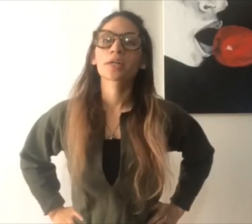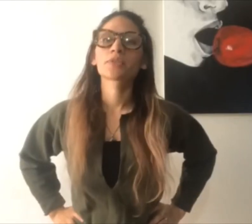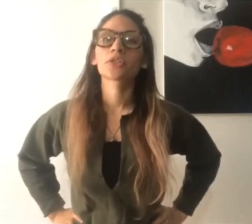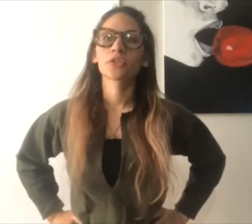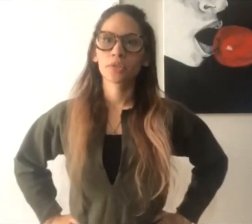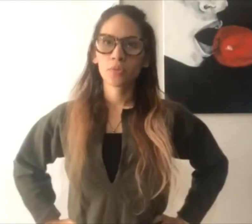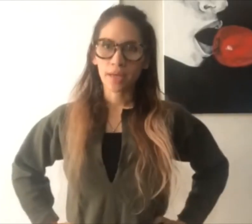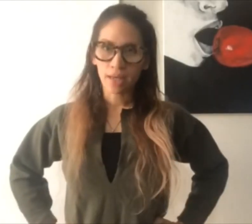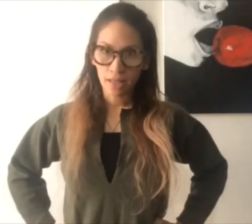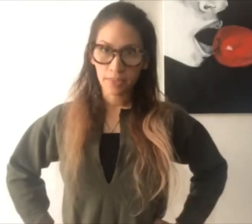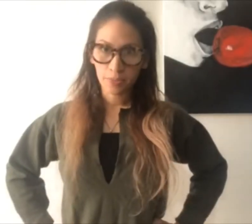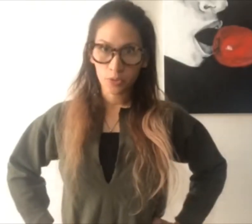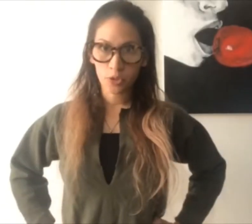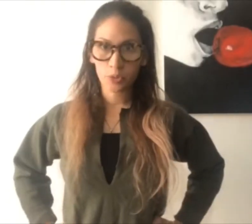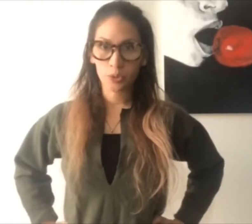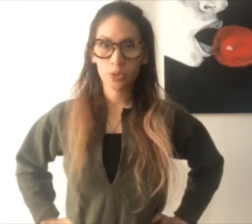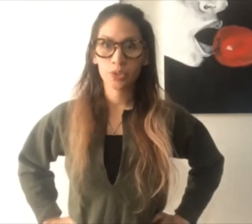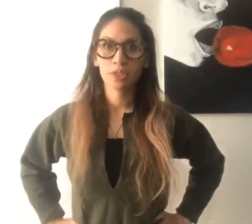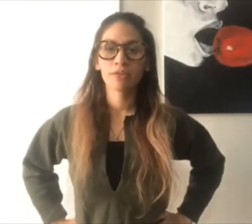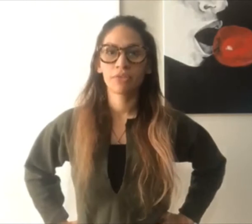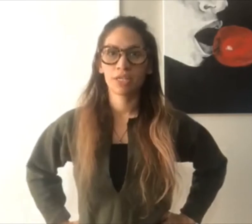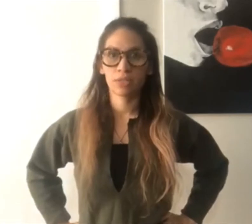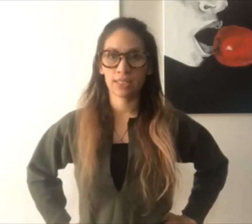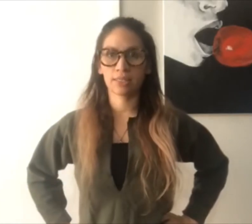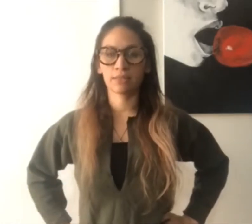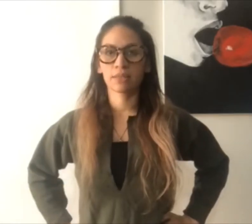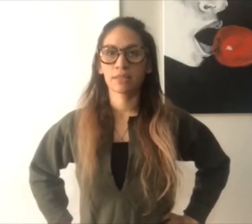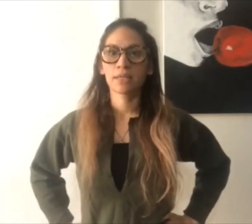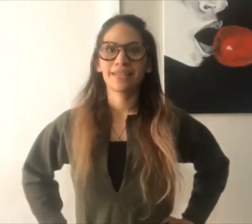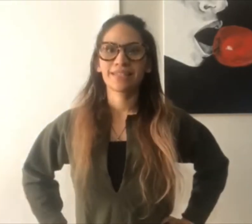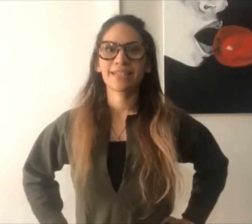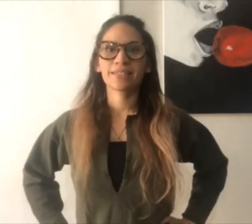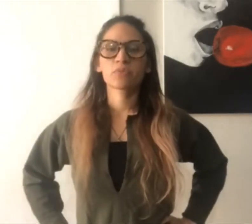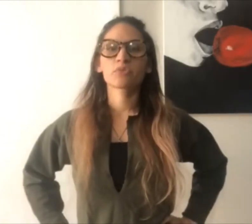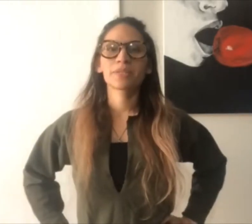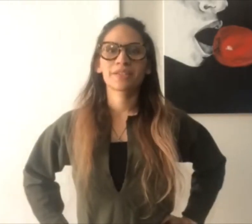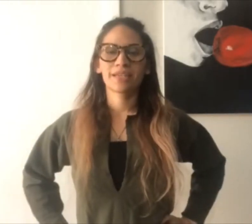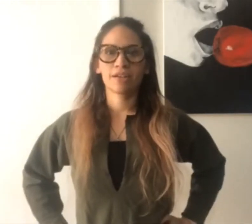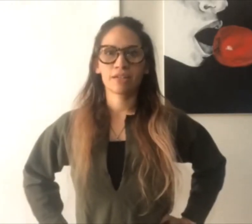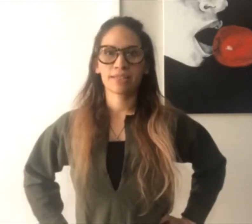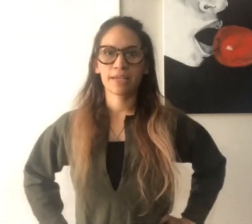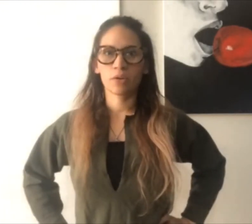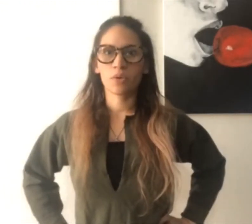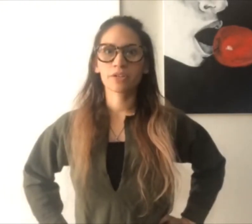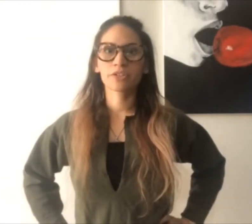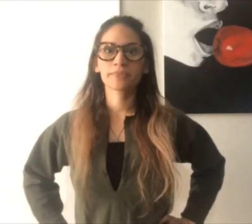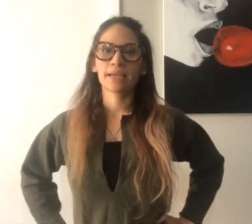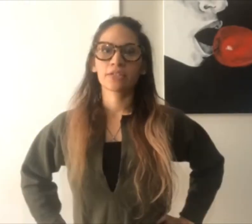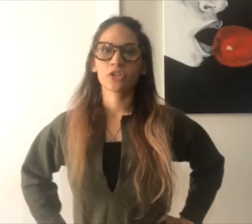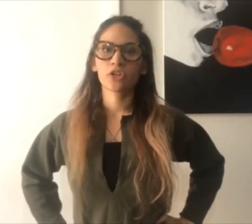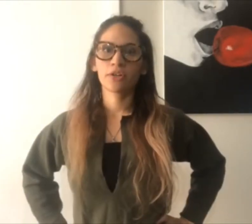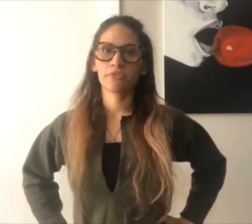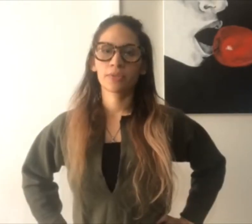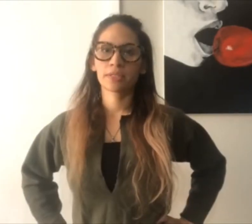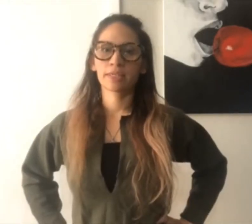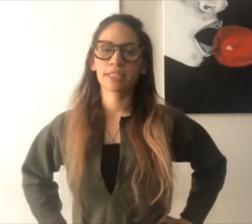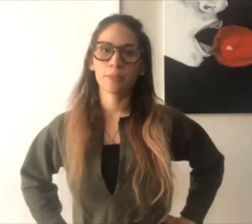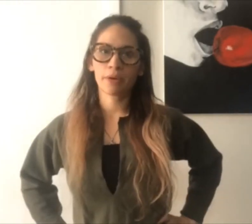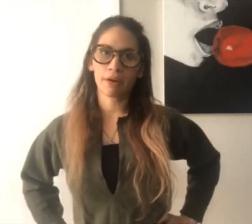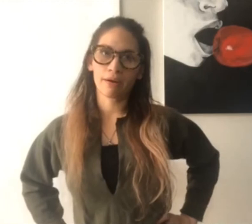Welcome to your Unit 1 Elements and Principles video lesson. In this lesson, we will be looking at artist Kara Walker and her influence on contemporary art